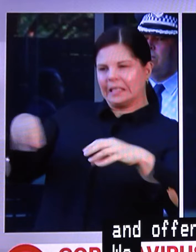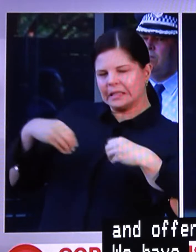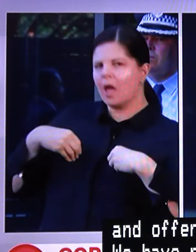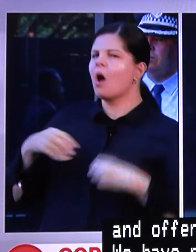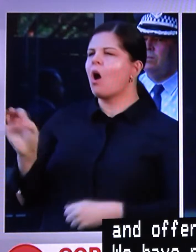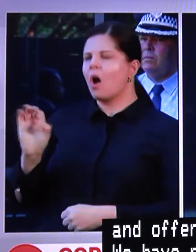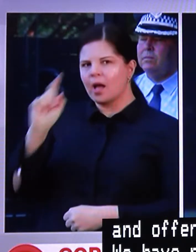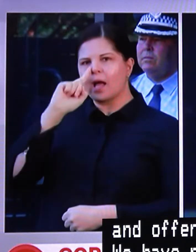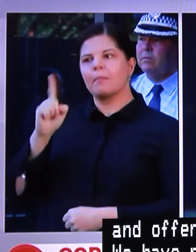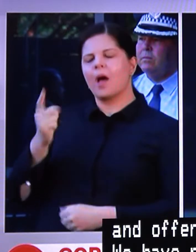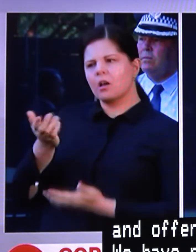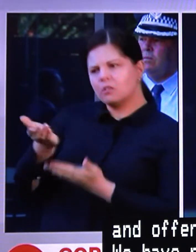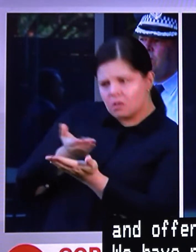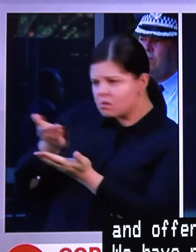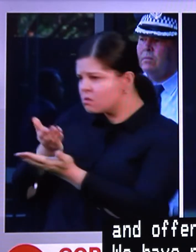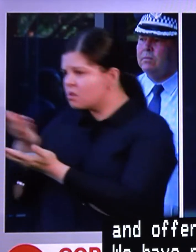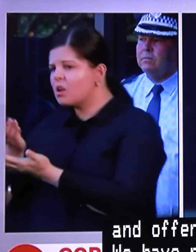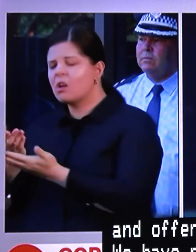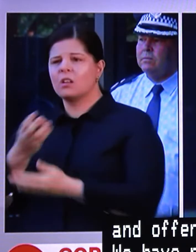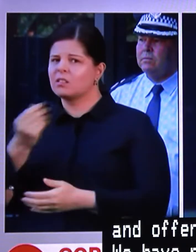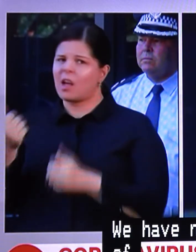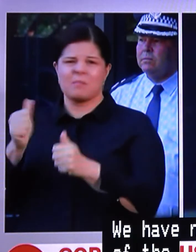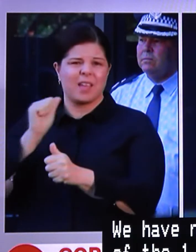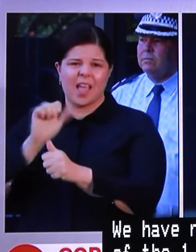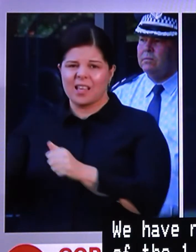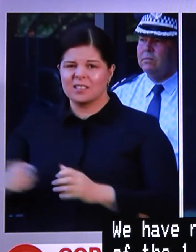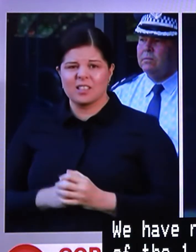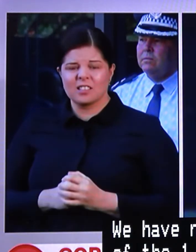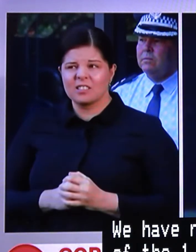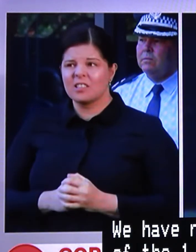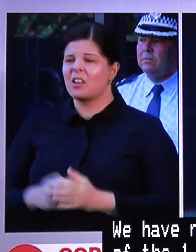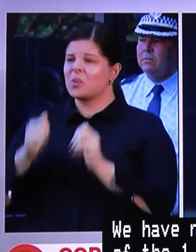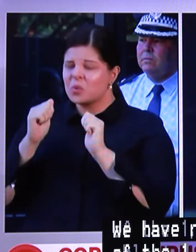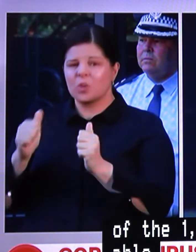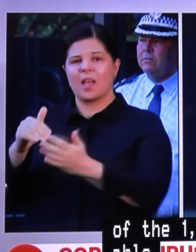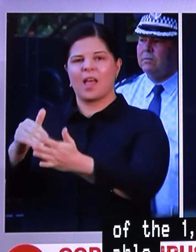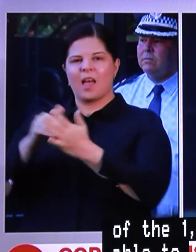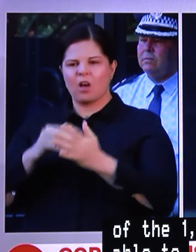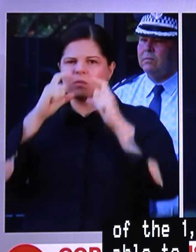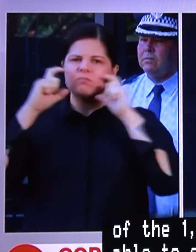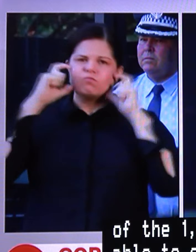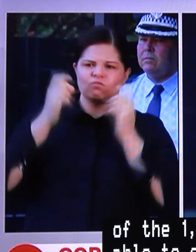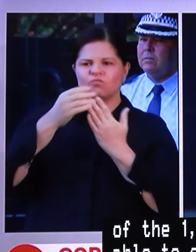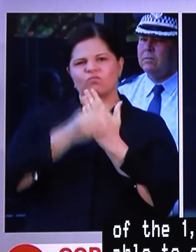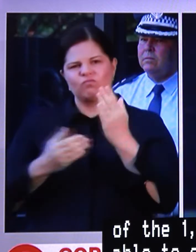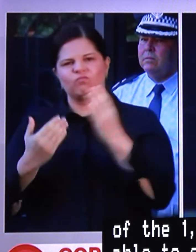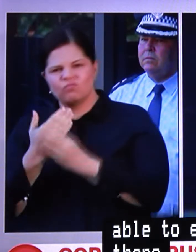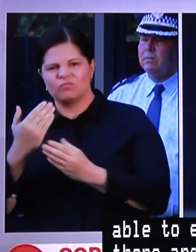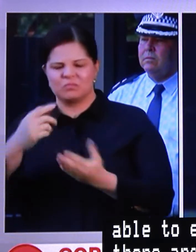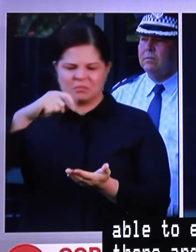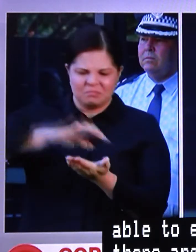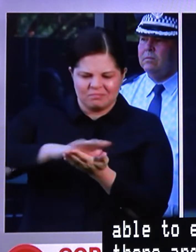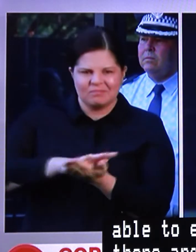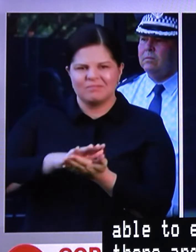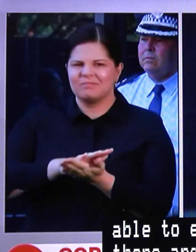there, and some of those businesses have proved to be absolute gems in being able to provide vital PPE, which we know is